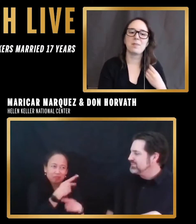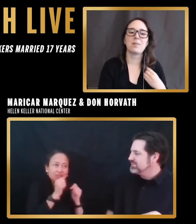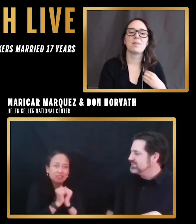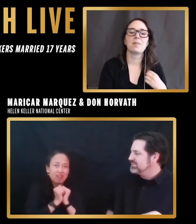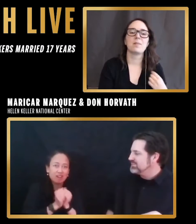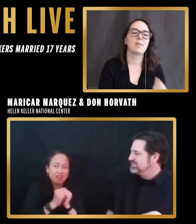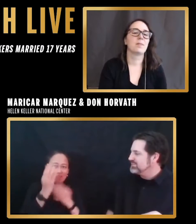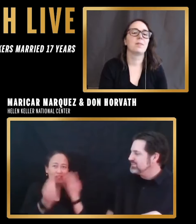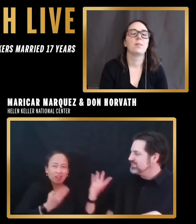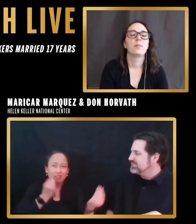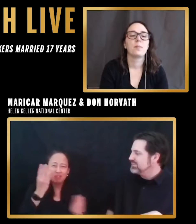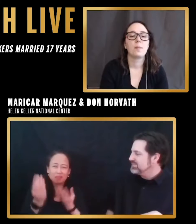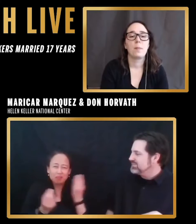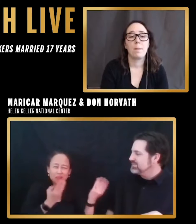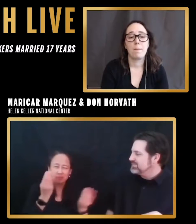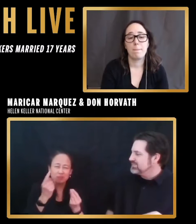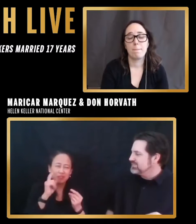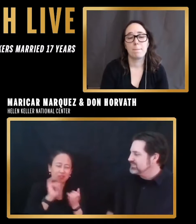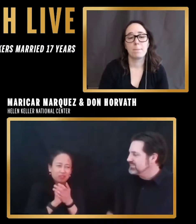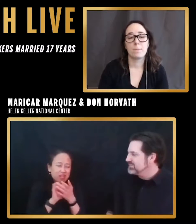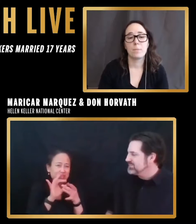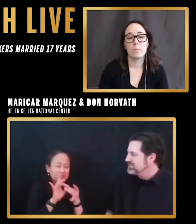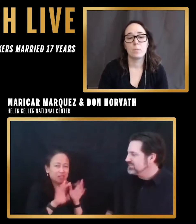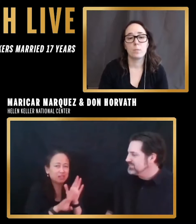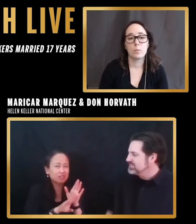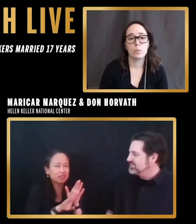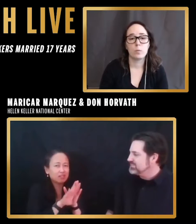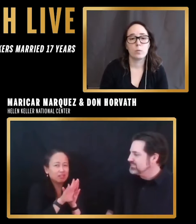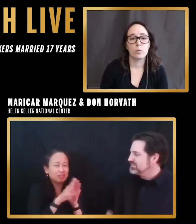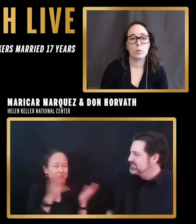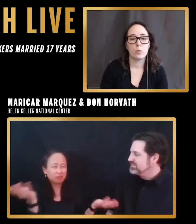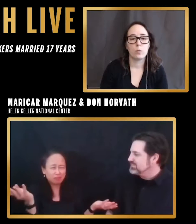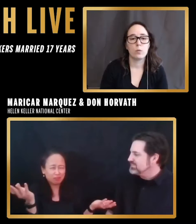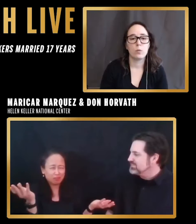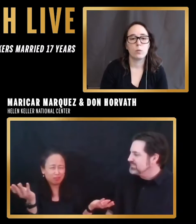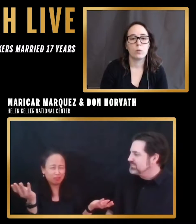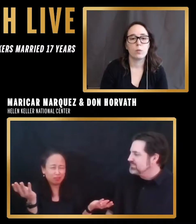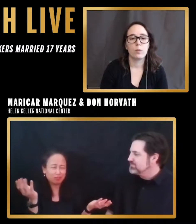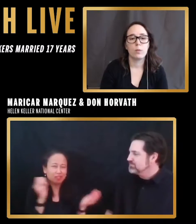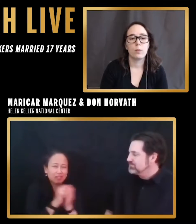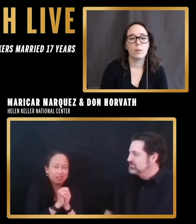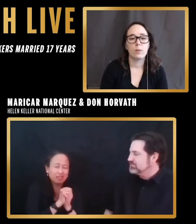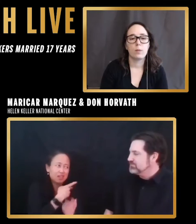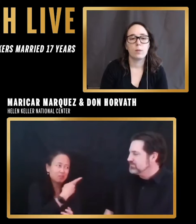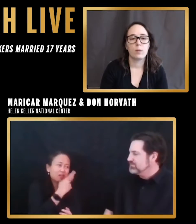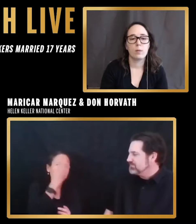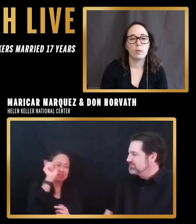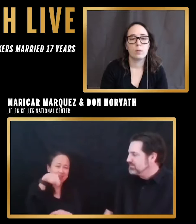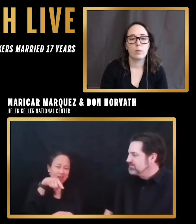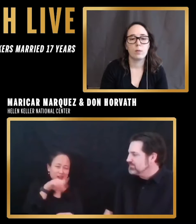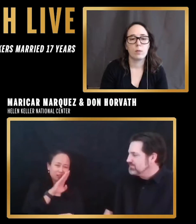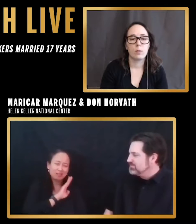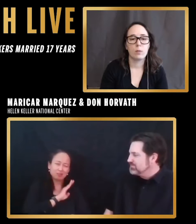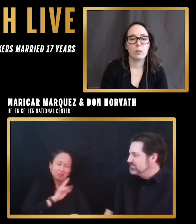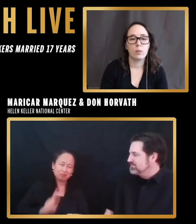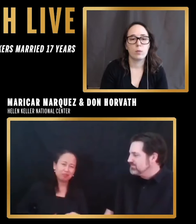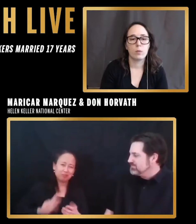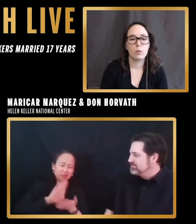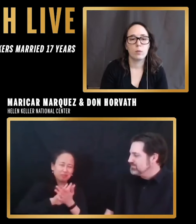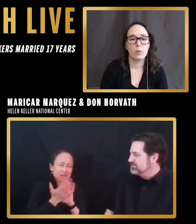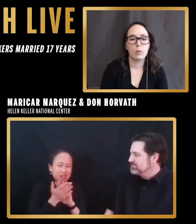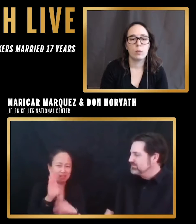we were friends, when we were working together in the dorm, we were going out often, and he was developing his